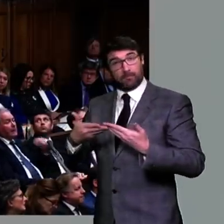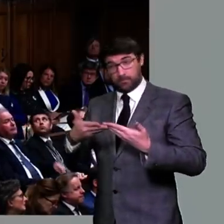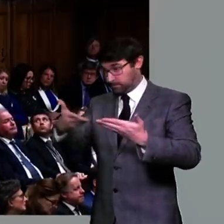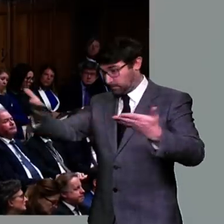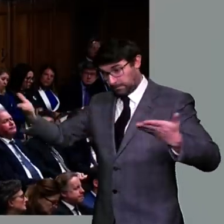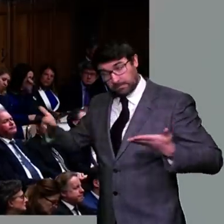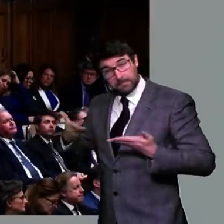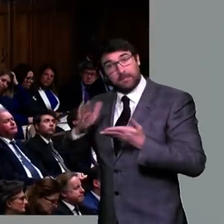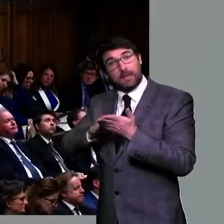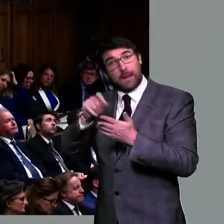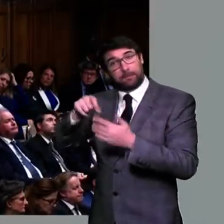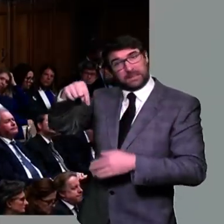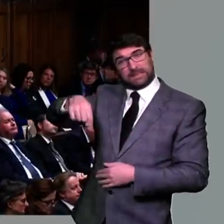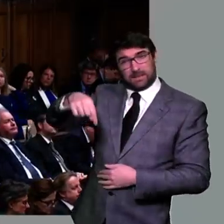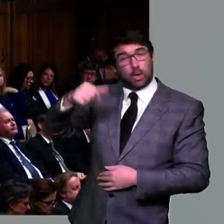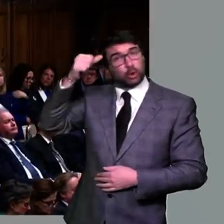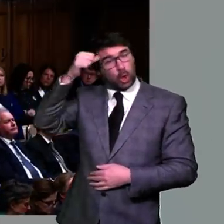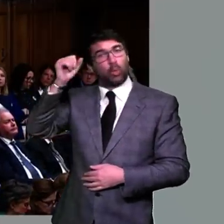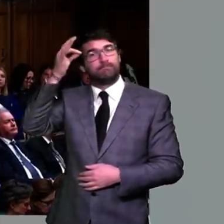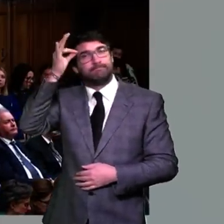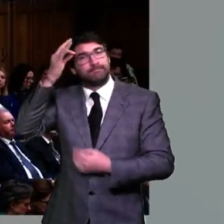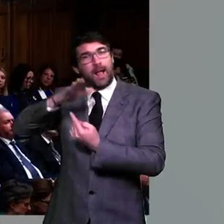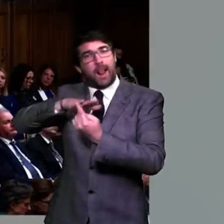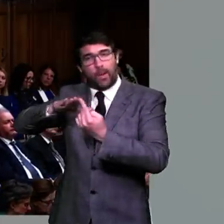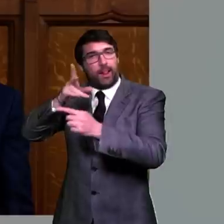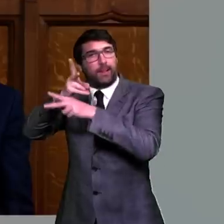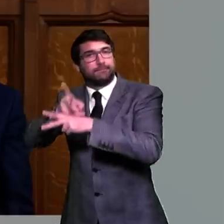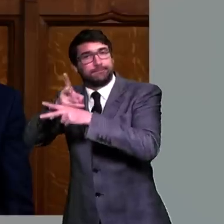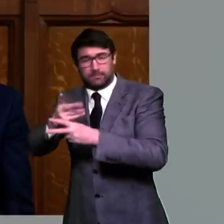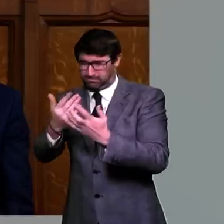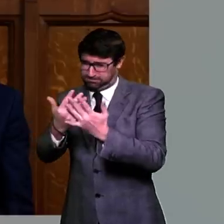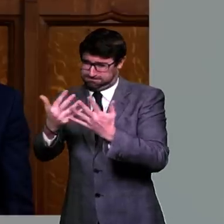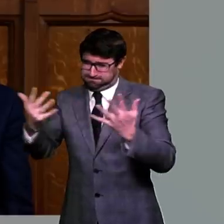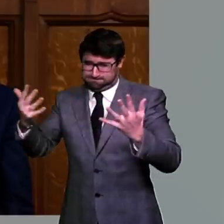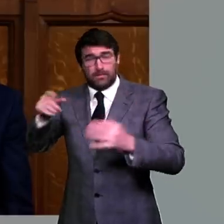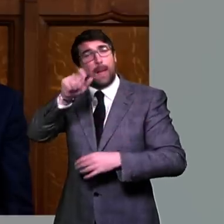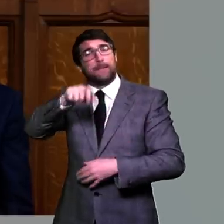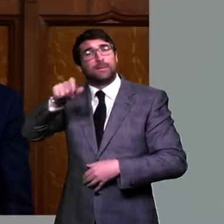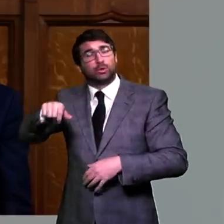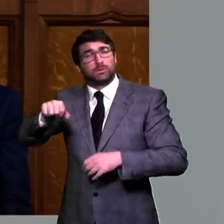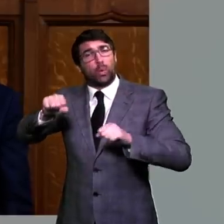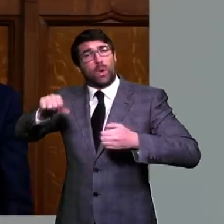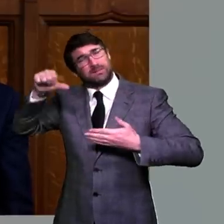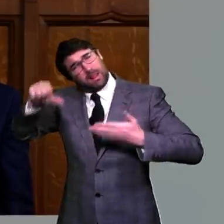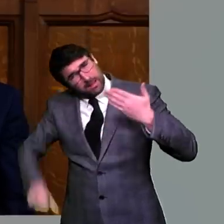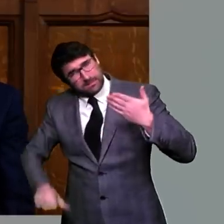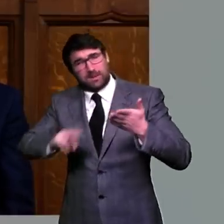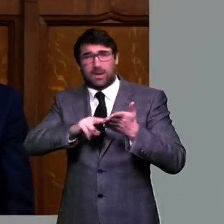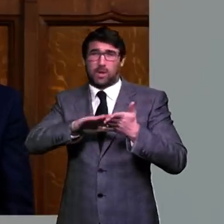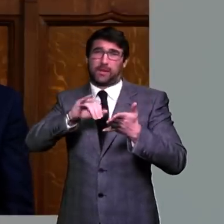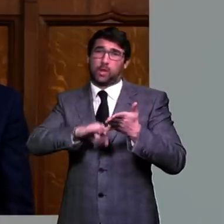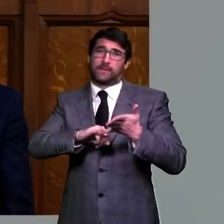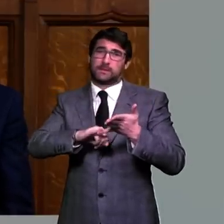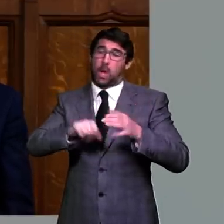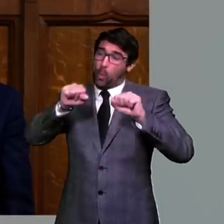treatment within the COVID backlog. The Health Secretary's priorities are absolutely right, including her B for tackling